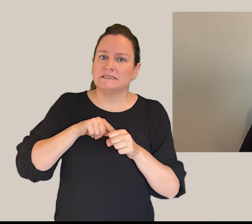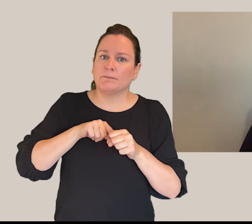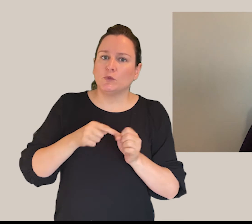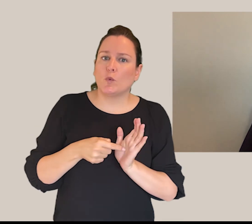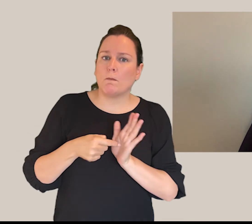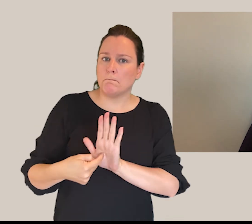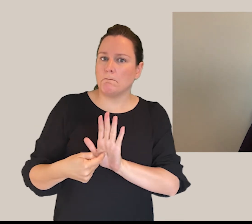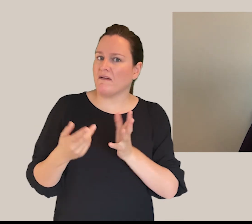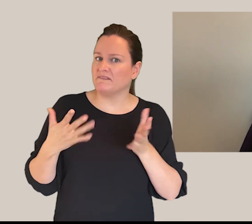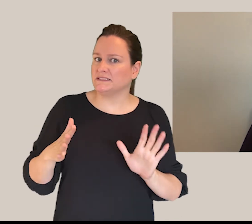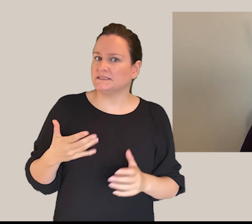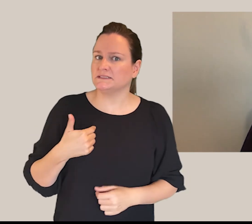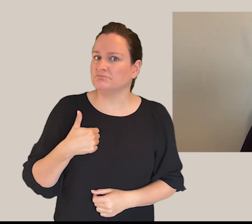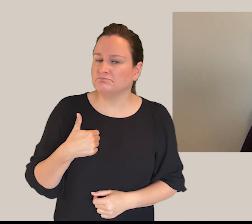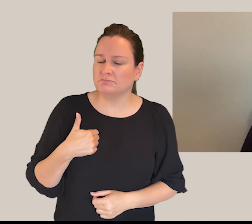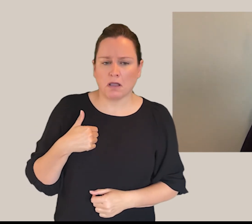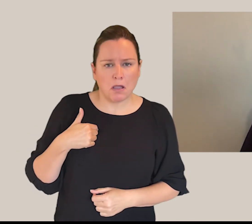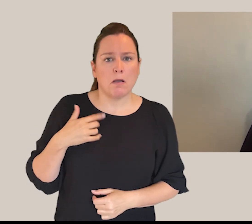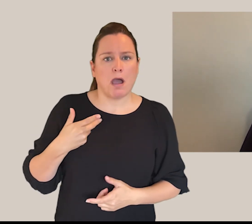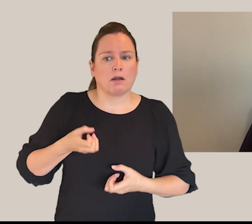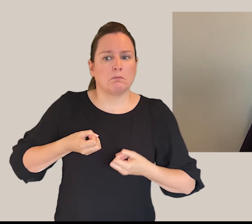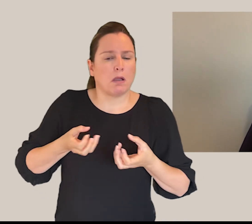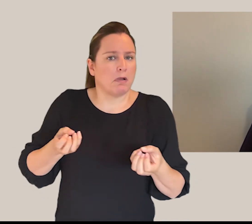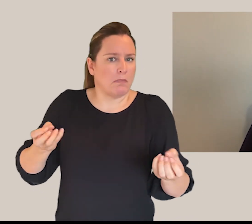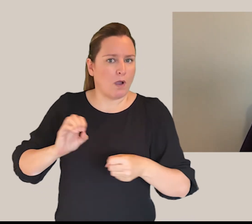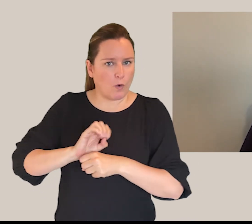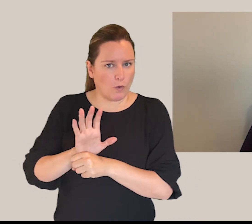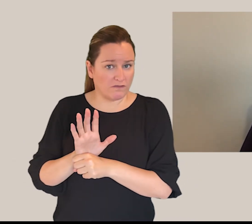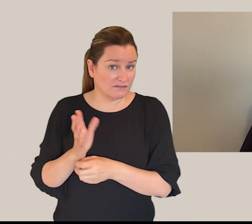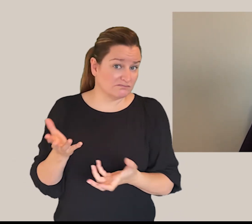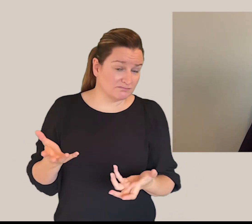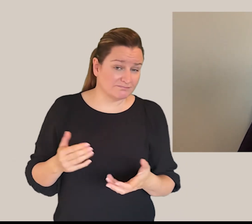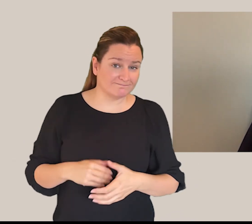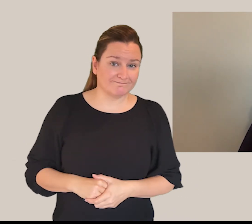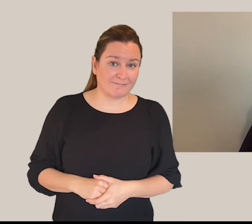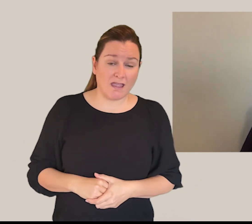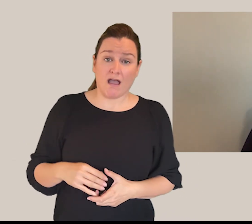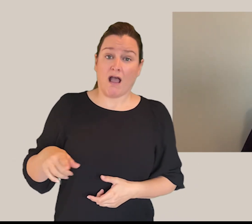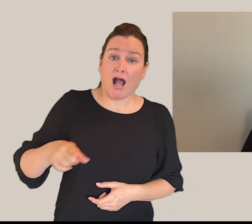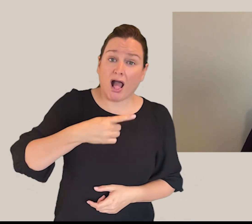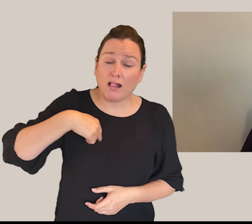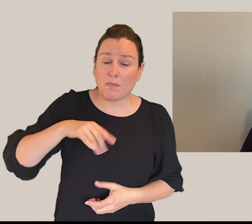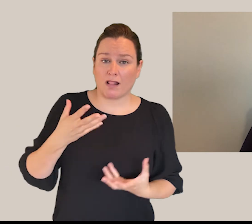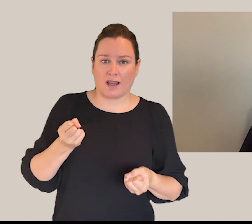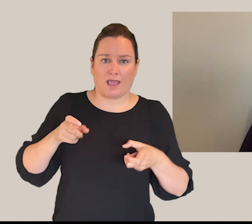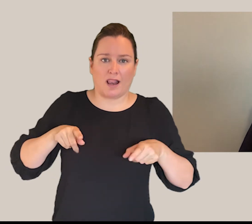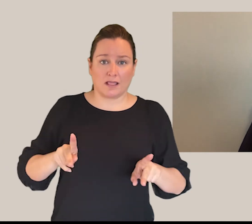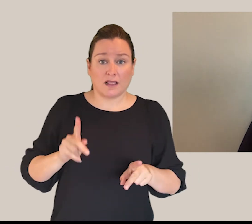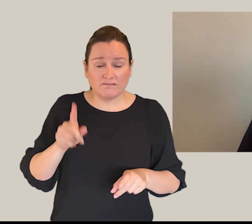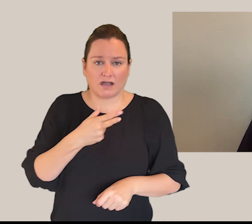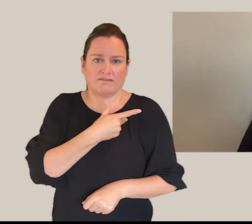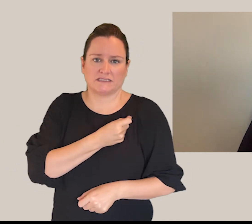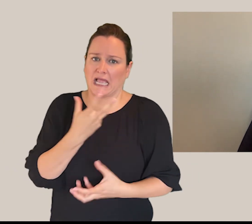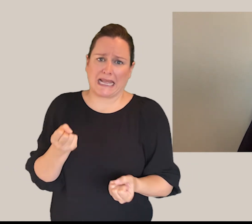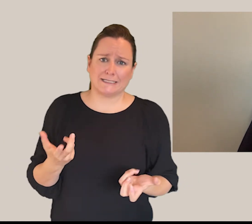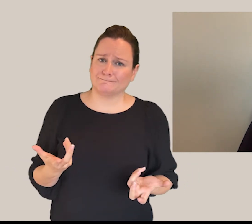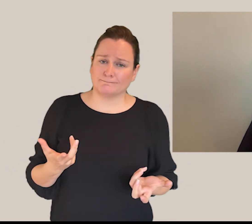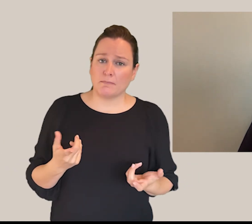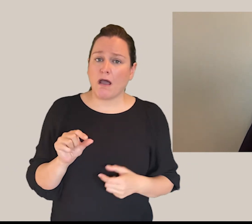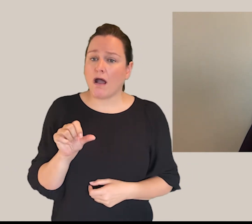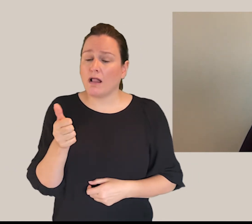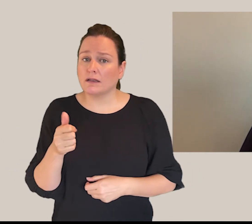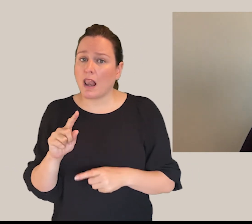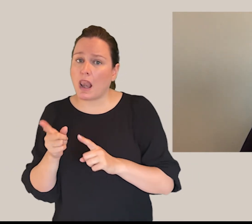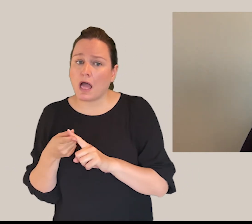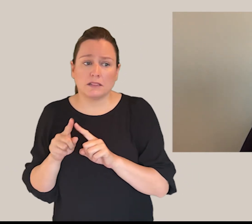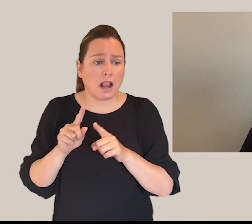any symptoms. So this is asymptomatic infection and transmission. Not everyone may have the chance to be vaccinated, and it